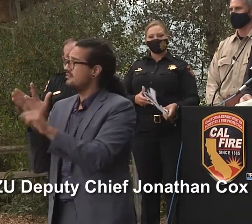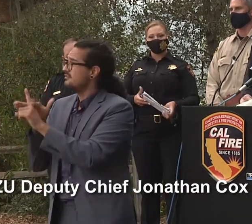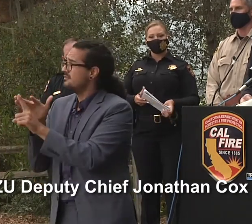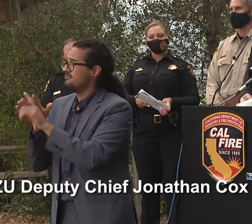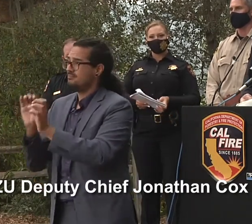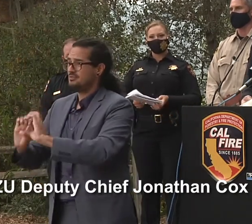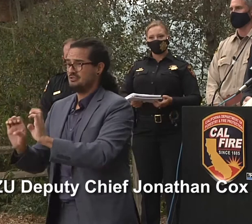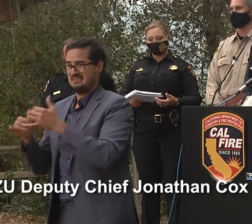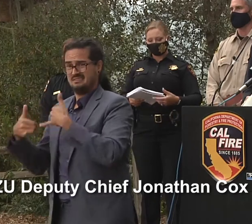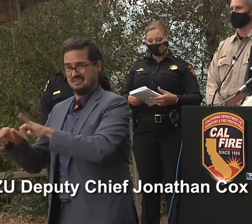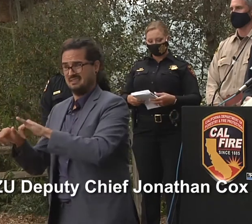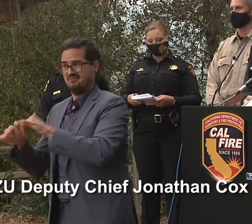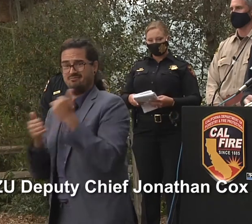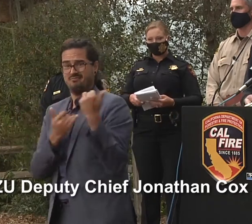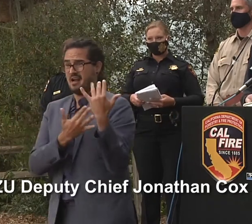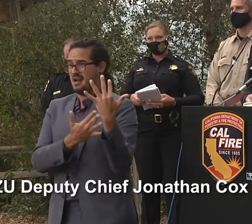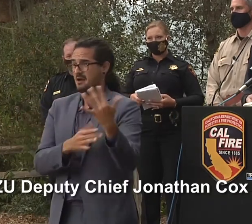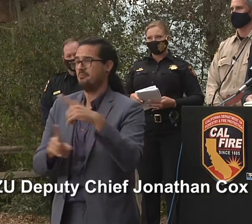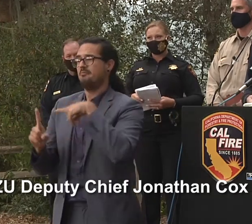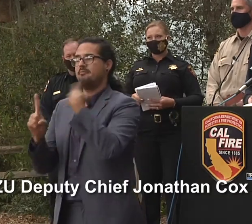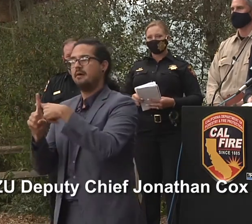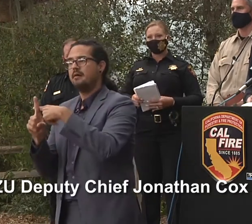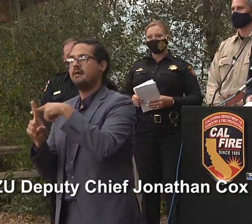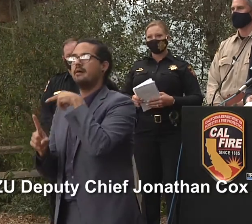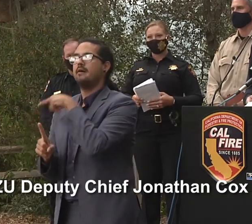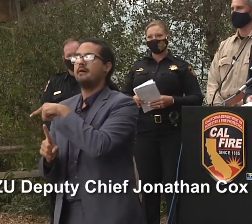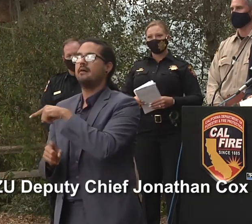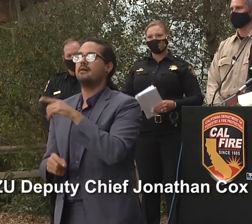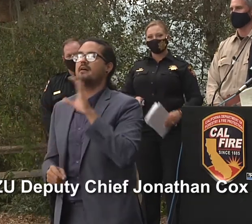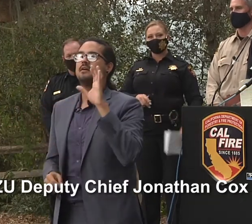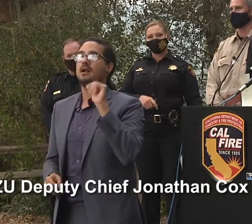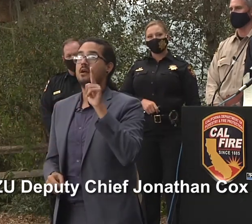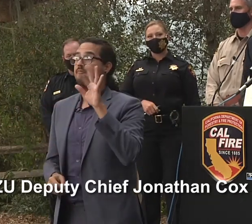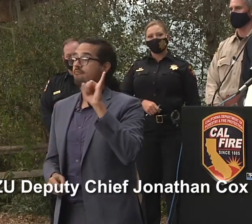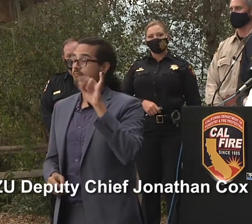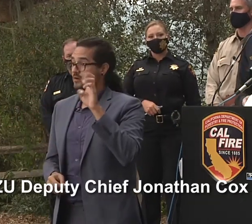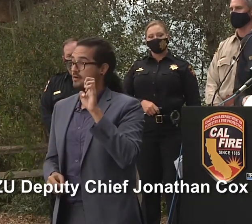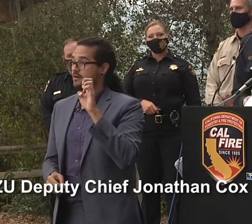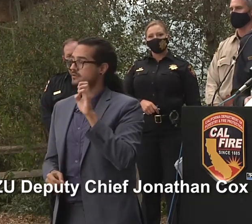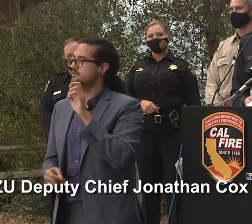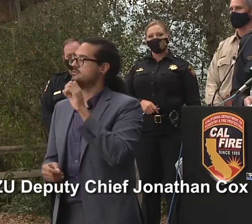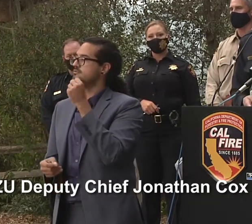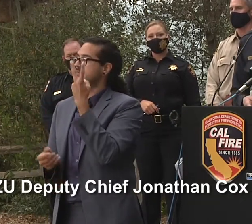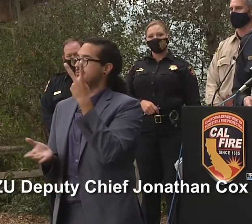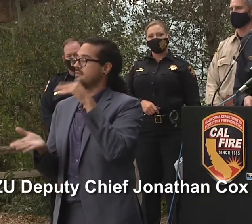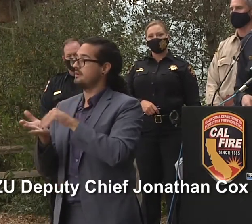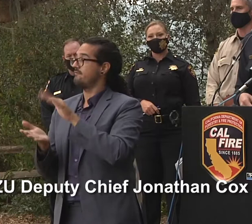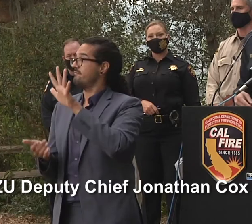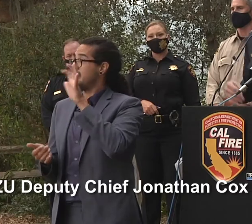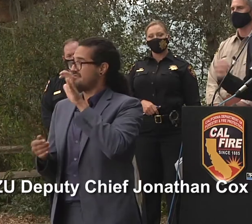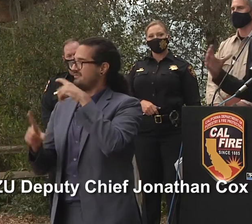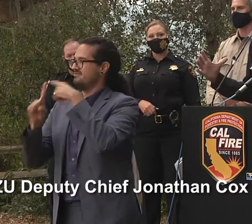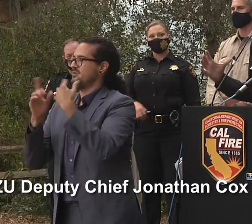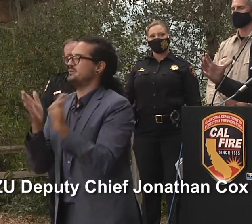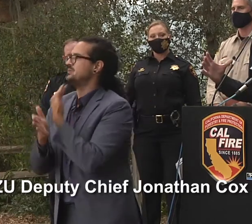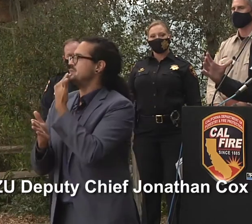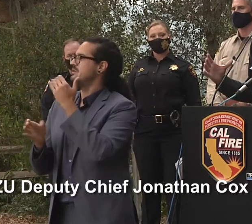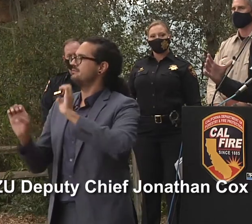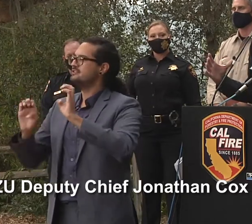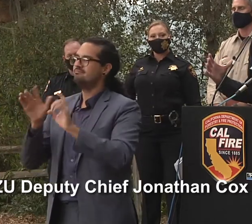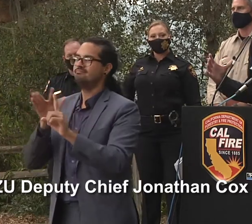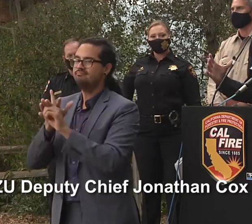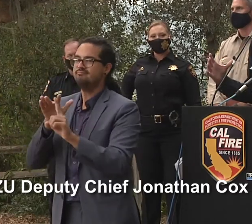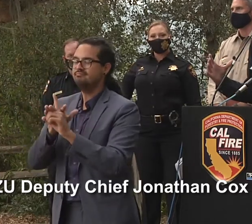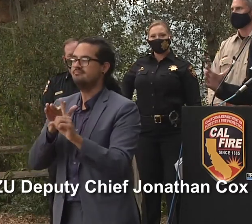started, we have responded as Cal Fire to over 12,500 new emergencies in that same time period. Just wanted to start out and